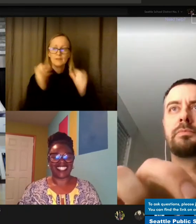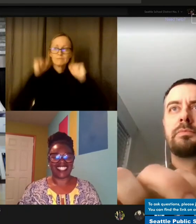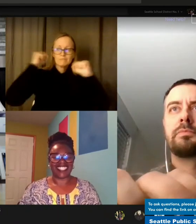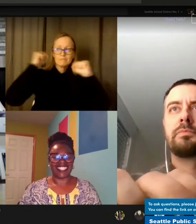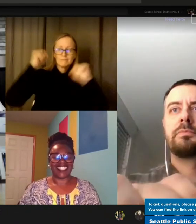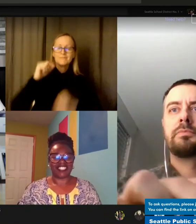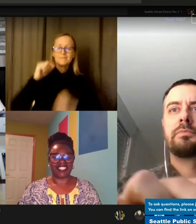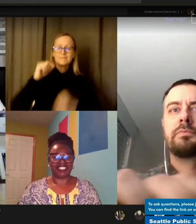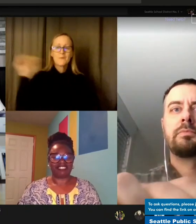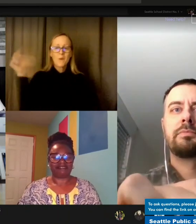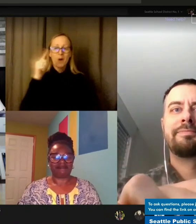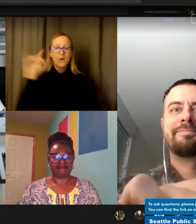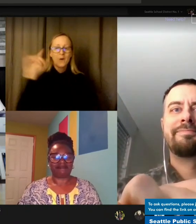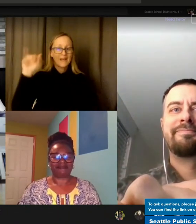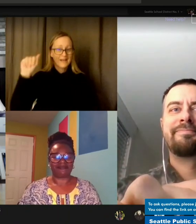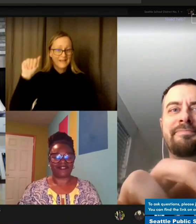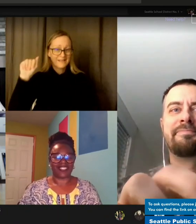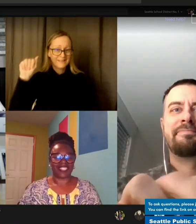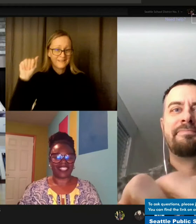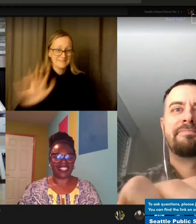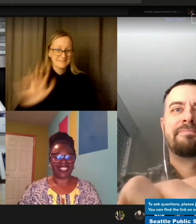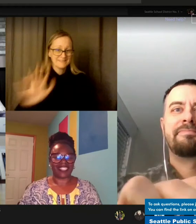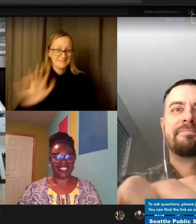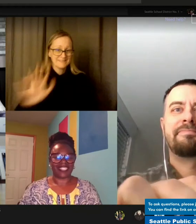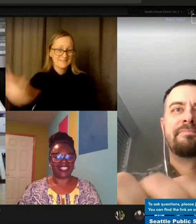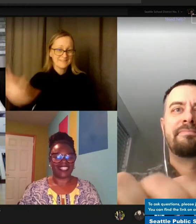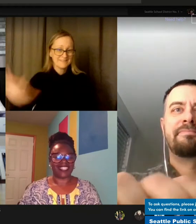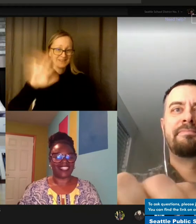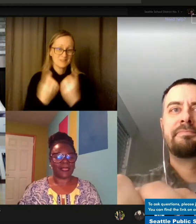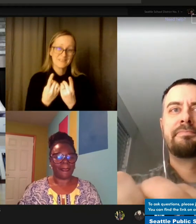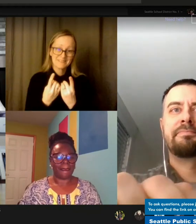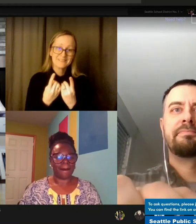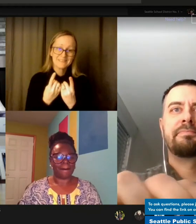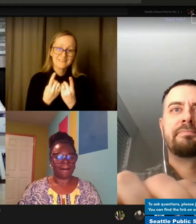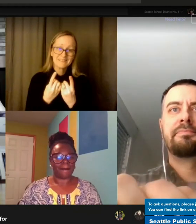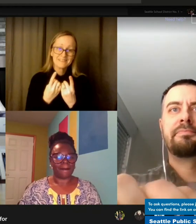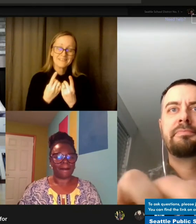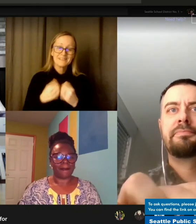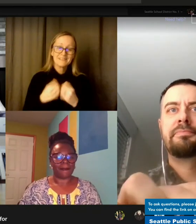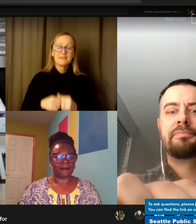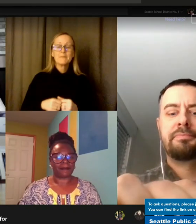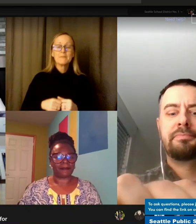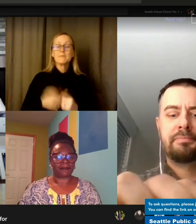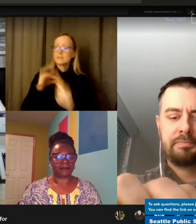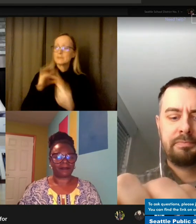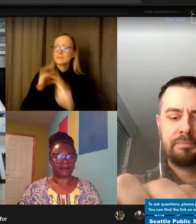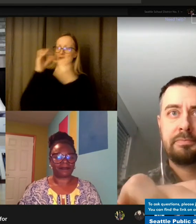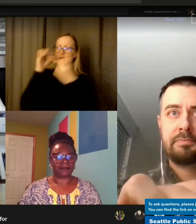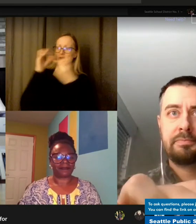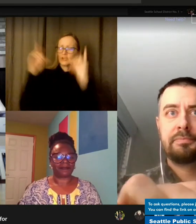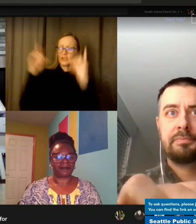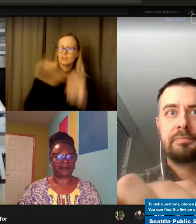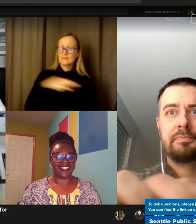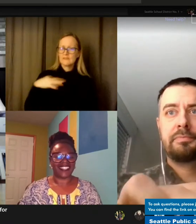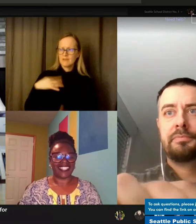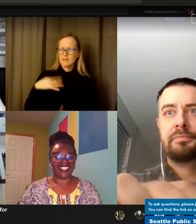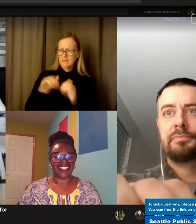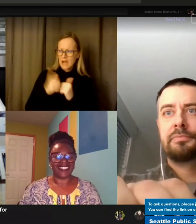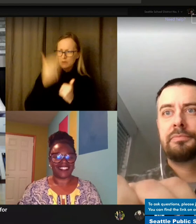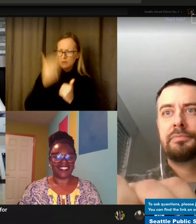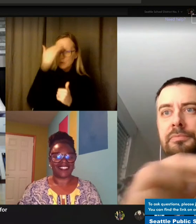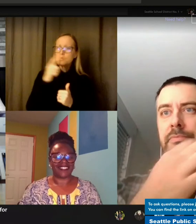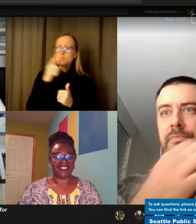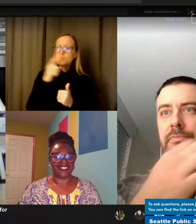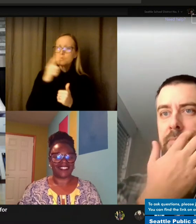the district. For special education staff, how are you determining which students are receiving in-person instruction at this